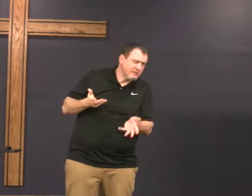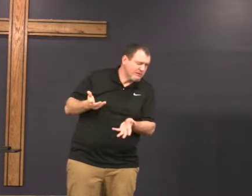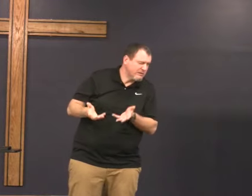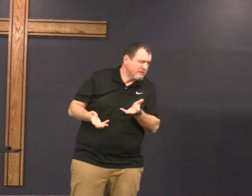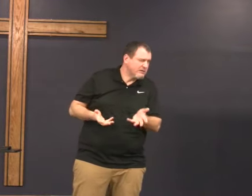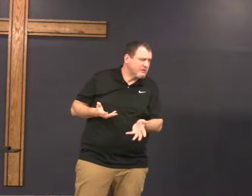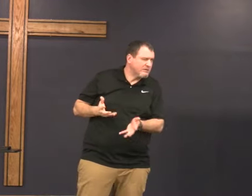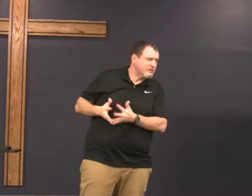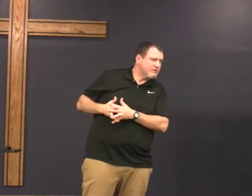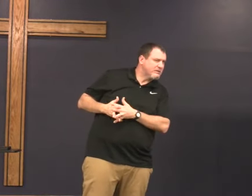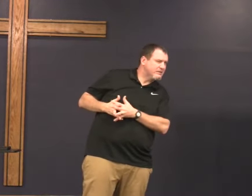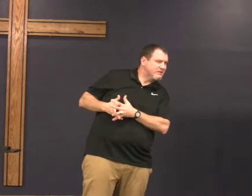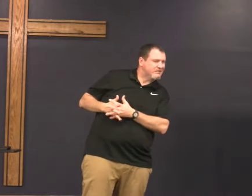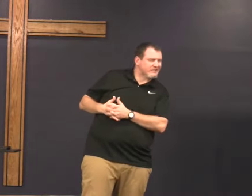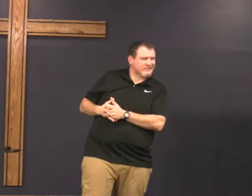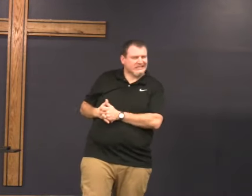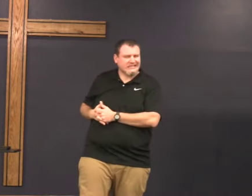7 times of the moon phases.